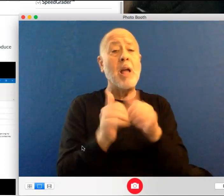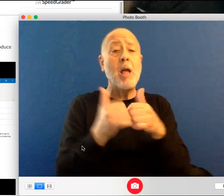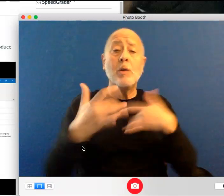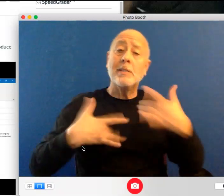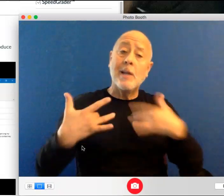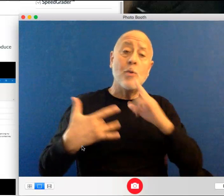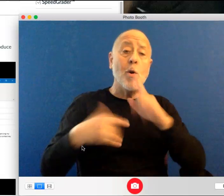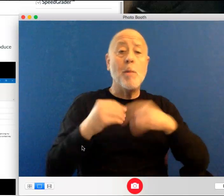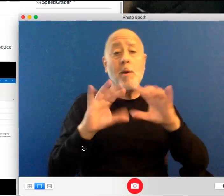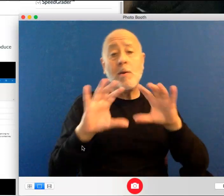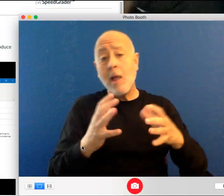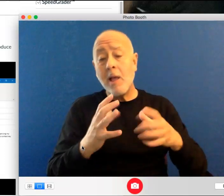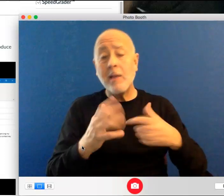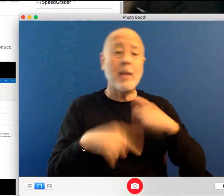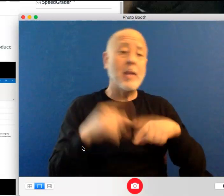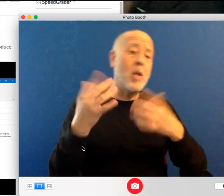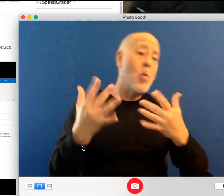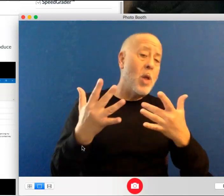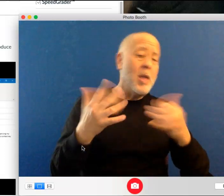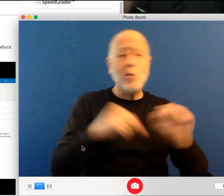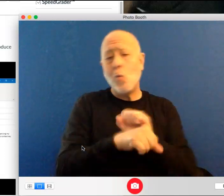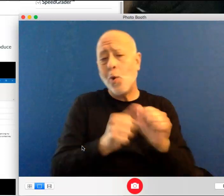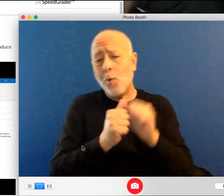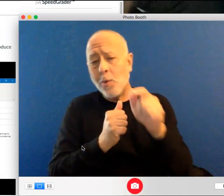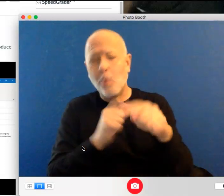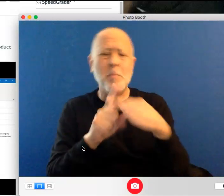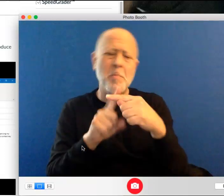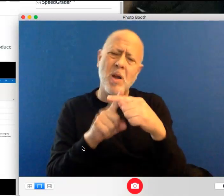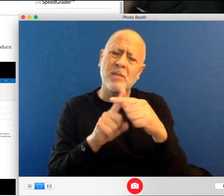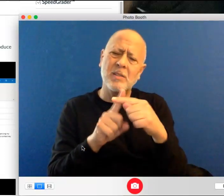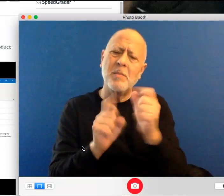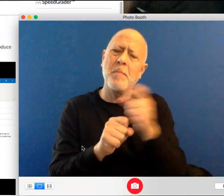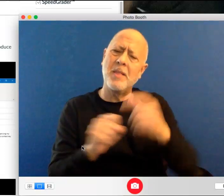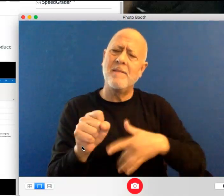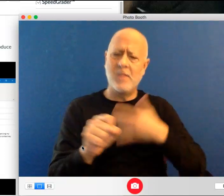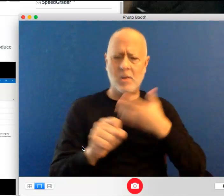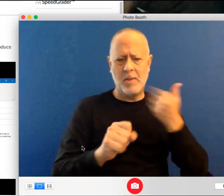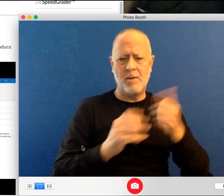you are in class, or I can't wait to be working with you. Anything that will make them feel better.